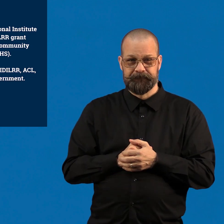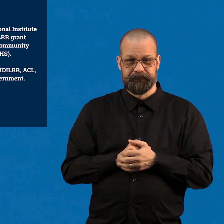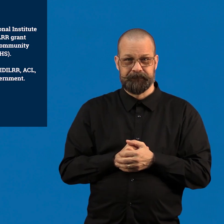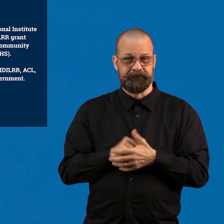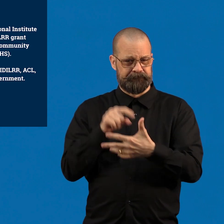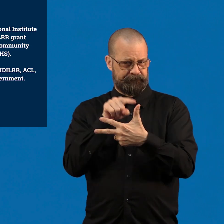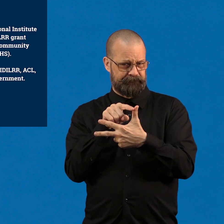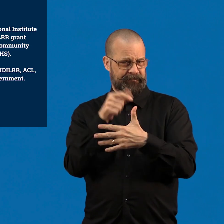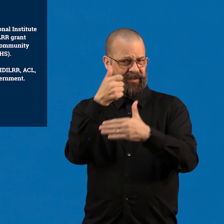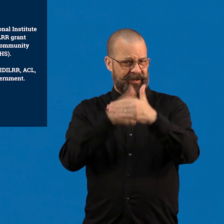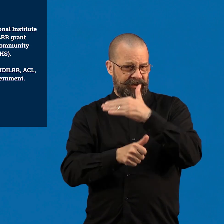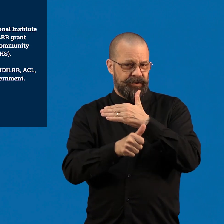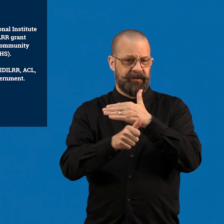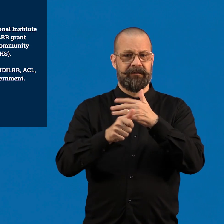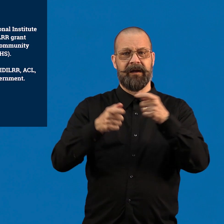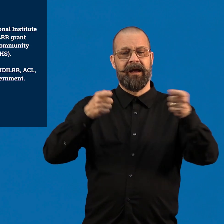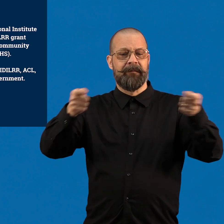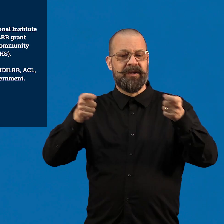90RTEM001001.